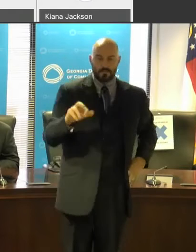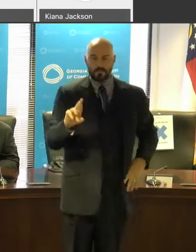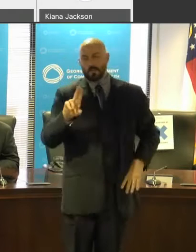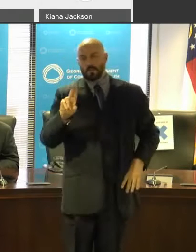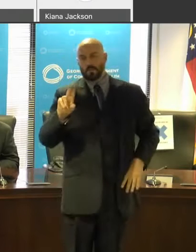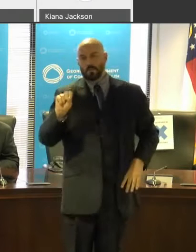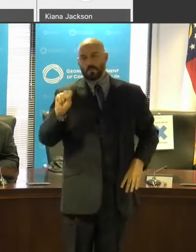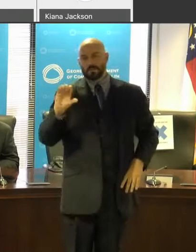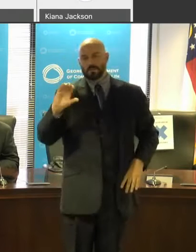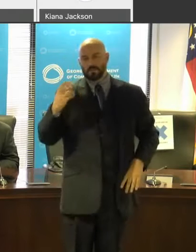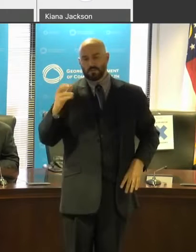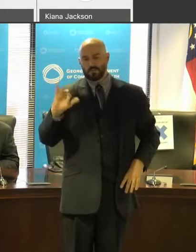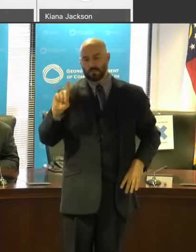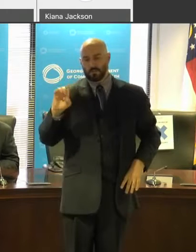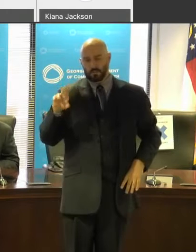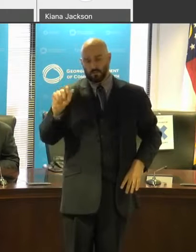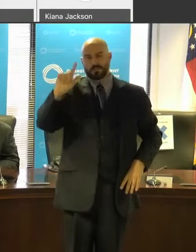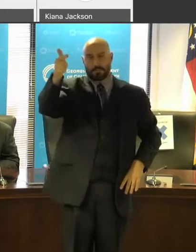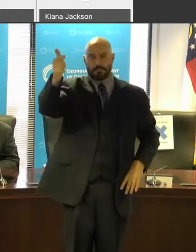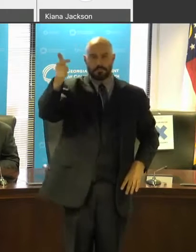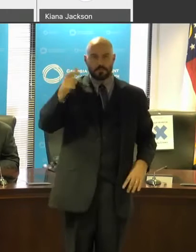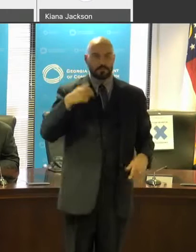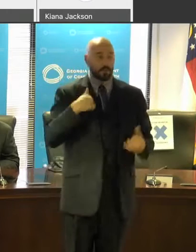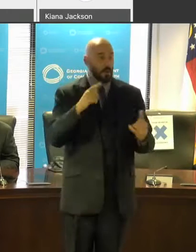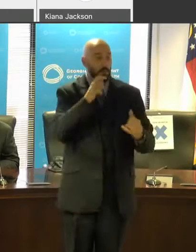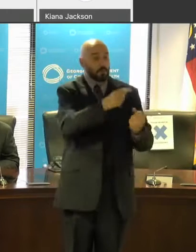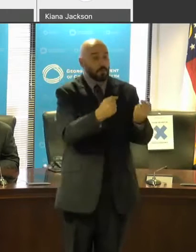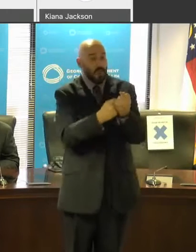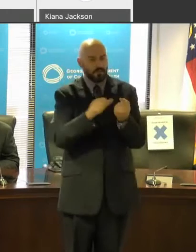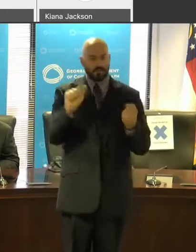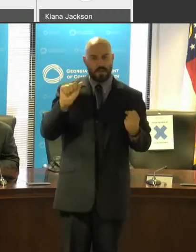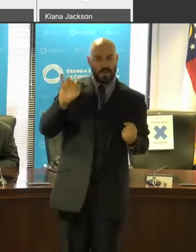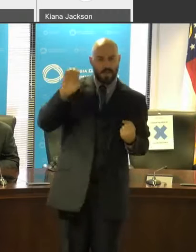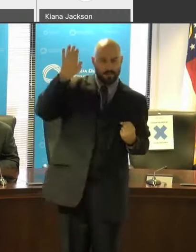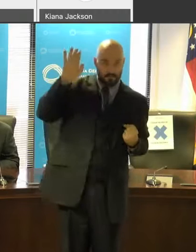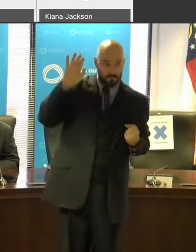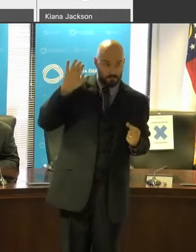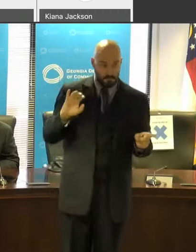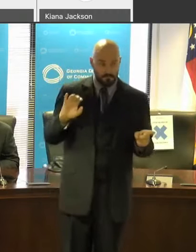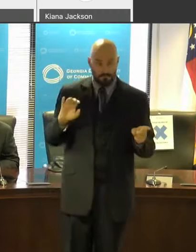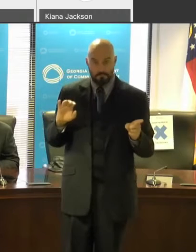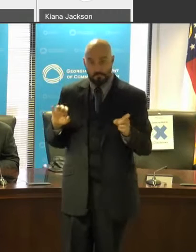Russ Childers has seconded that motion. All in favor, say aye. Aye. Aye. Aye.